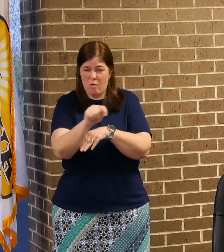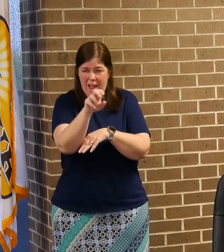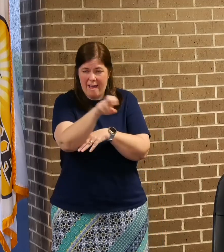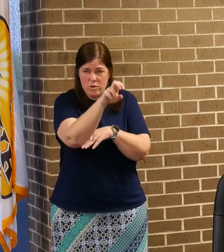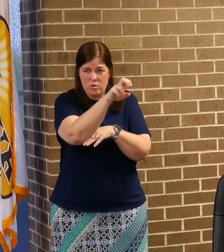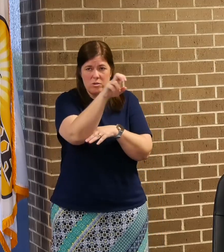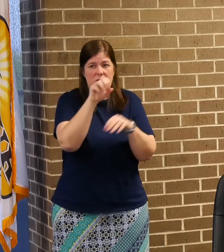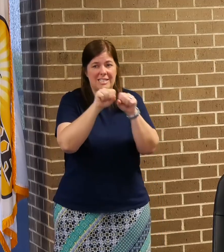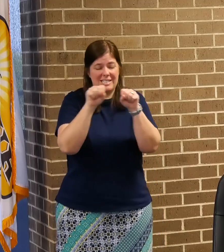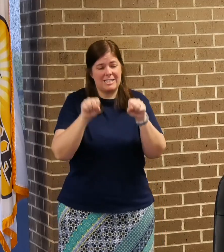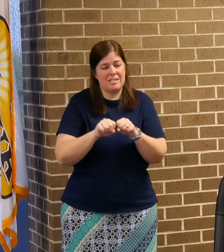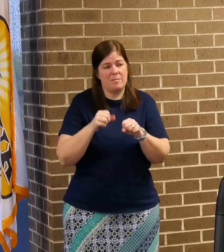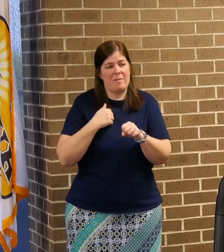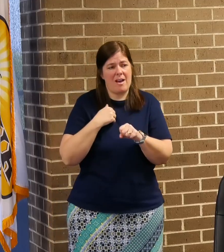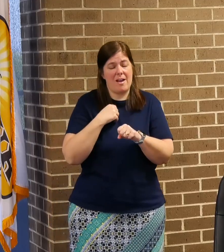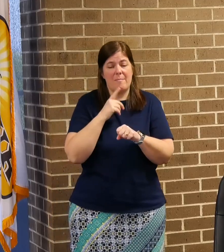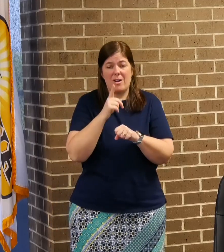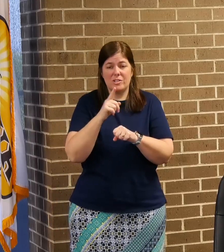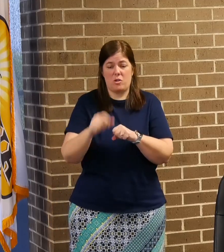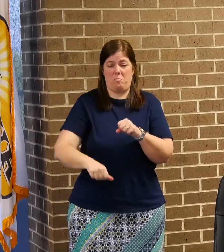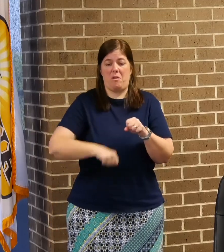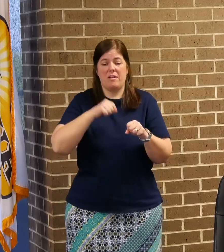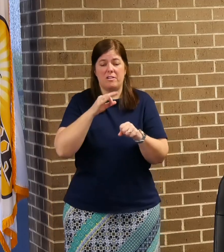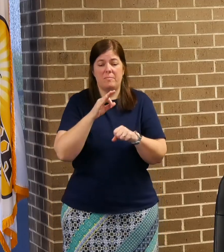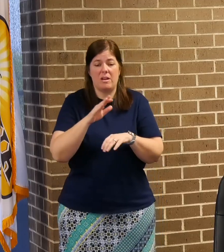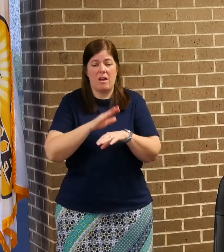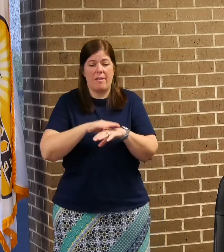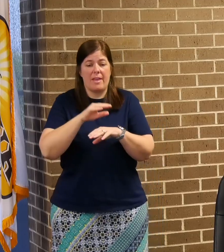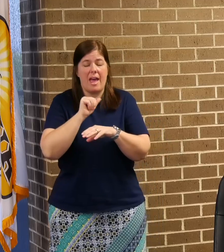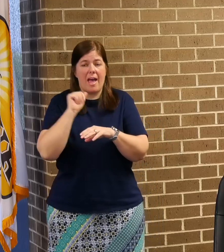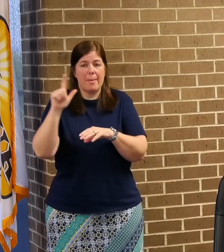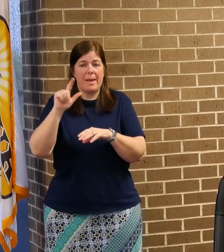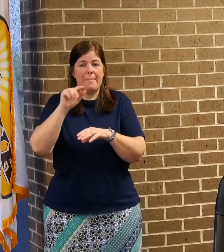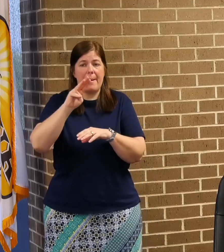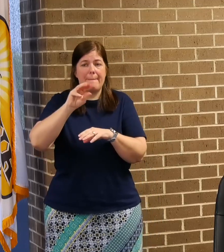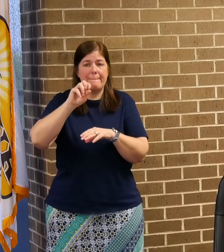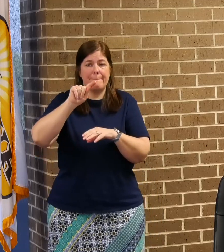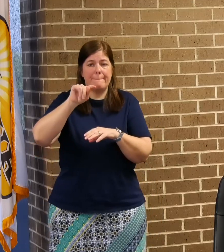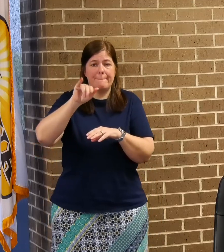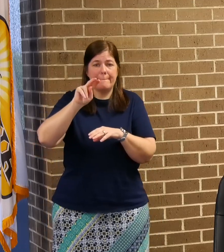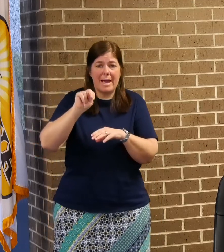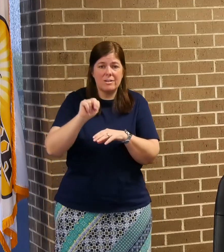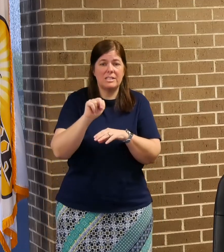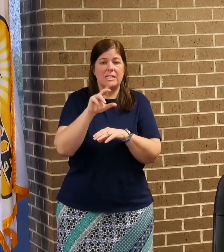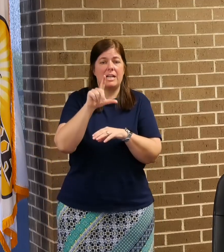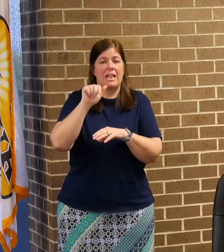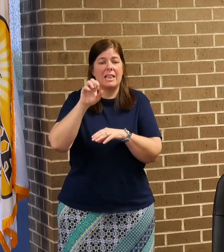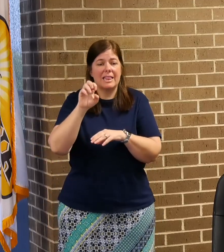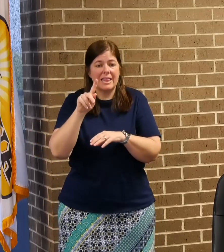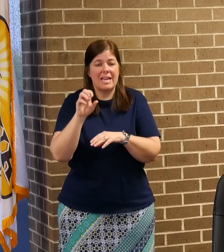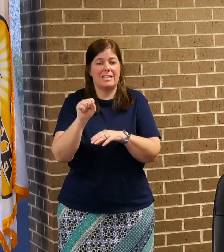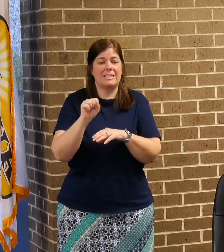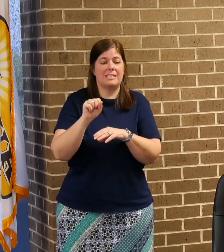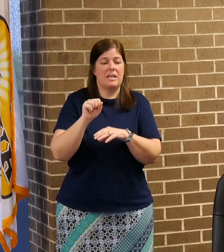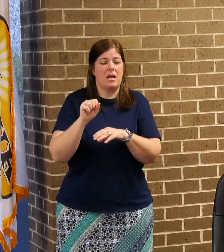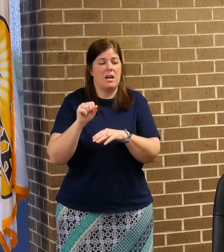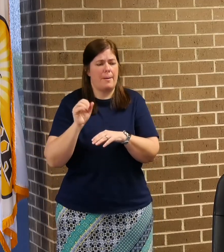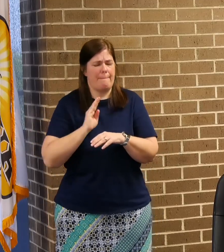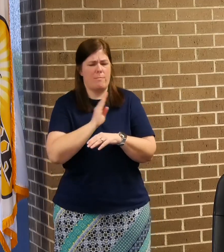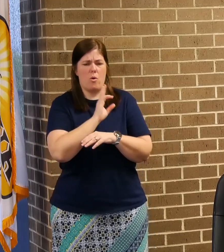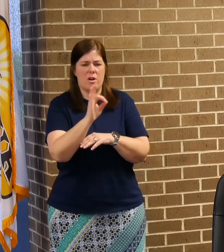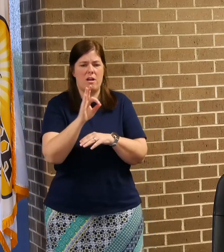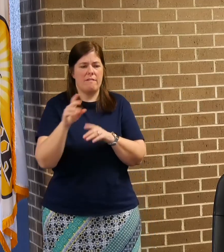States. I'm also proud to be on the Alabama Mountain Lakes Tourist Association Board of Directors. My team also serves in